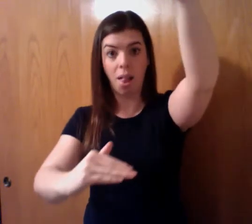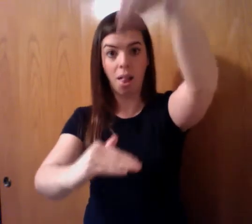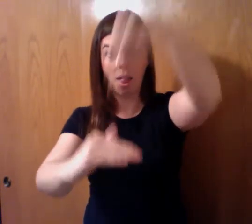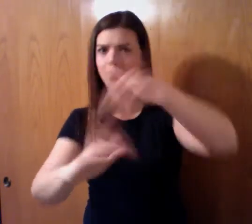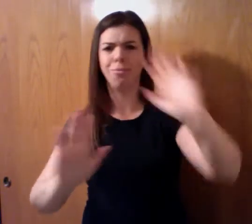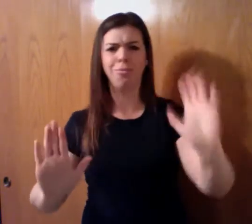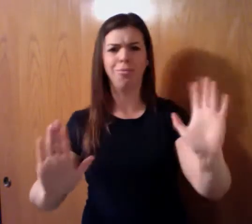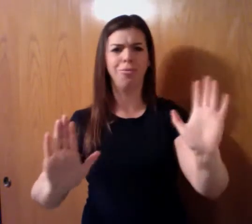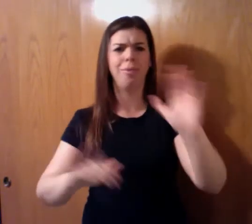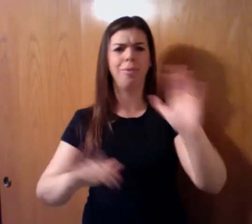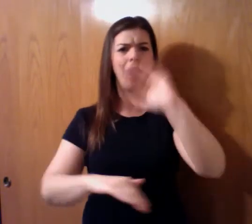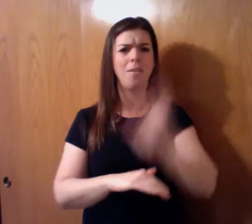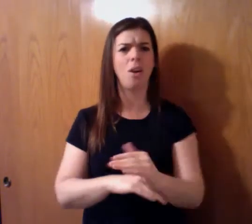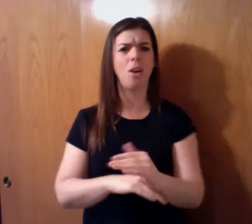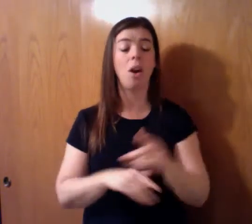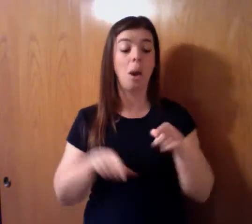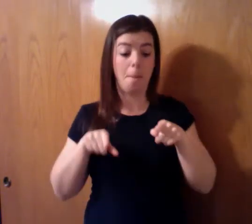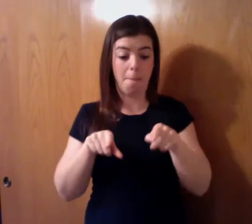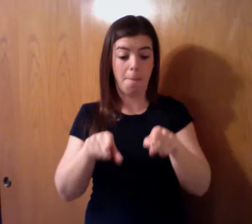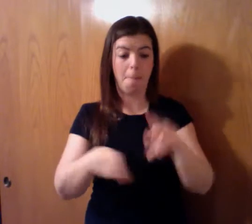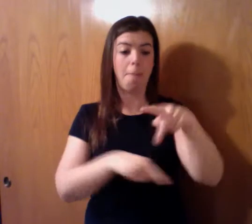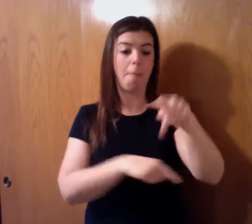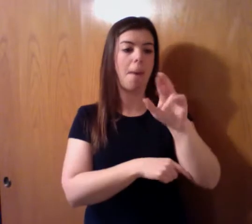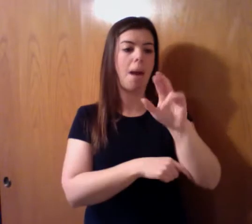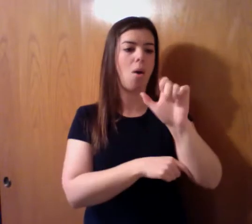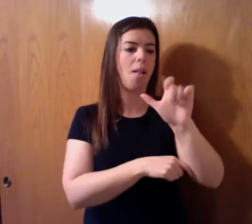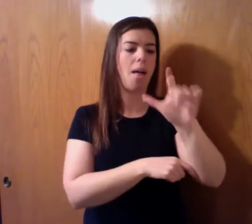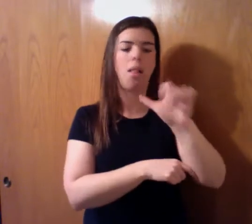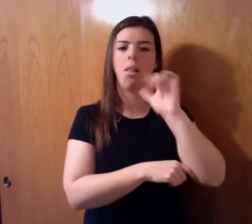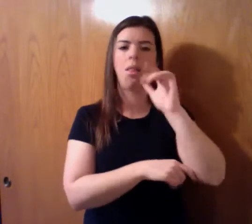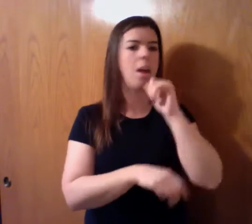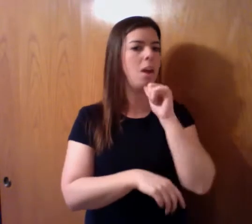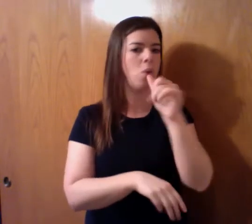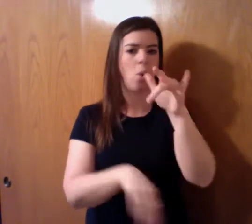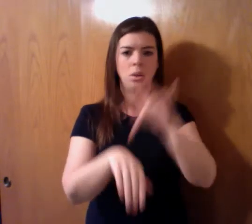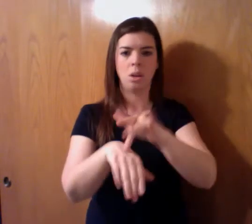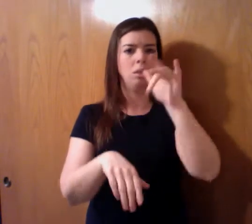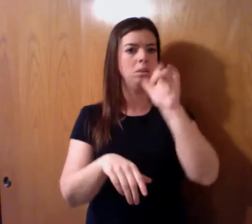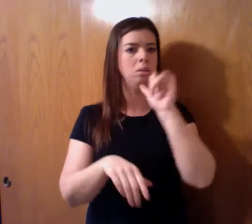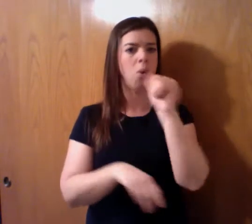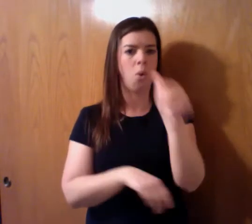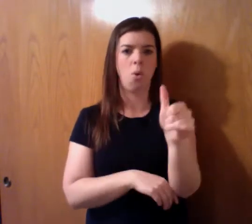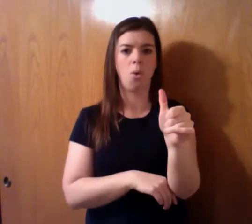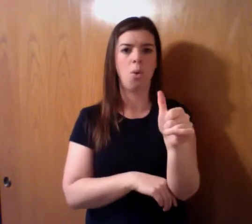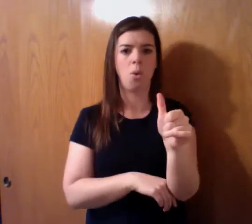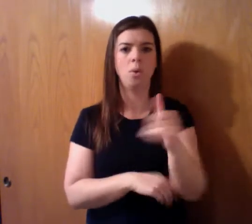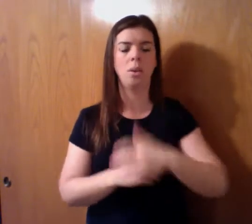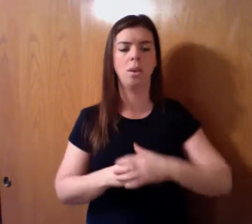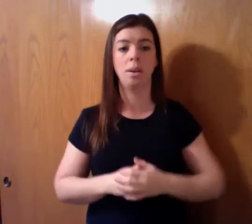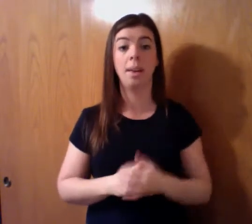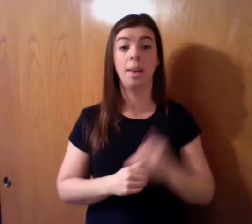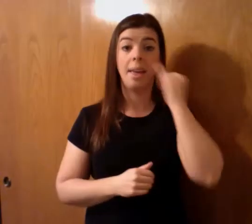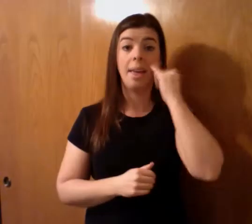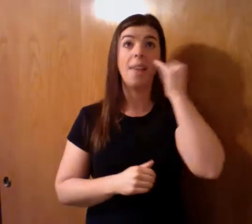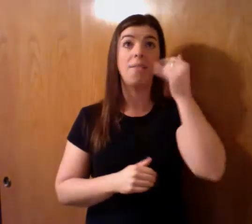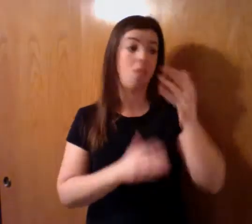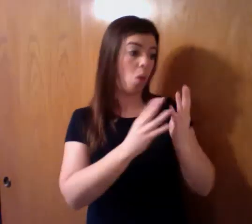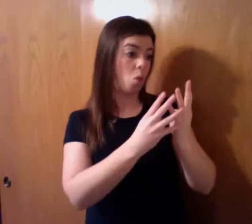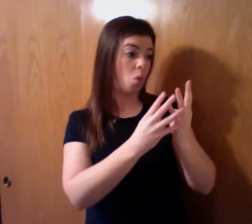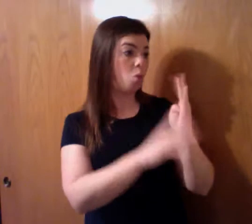All right. Parallel lines don't touch. Yup. When it meets the side. Well, when it meets the side, we're at a different thing.